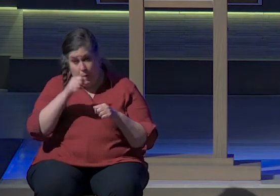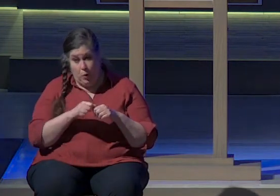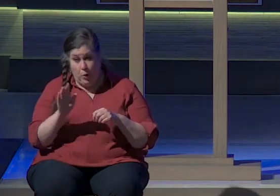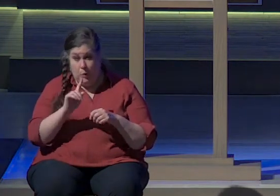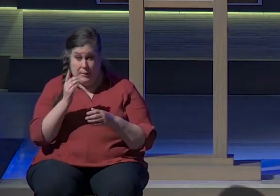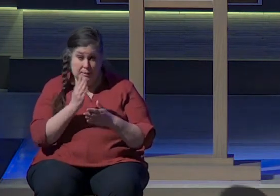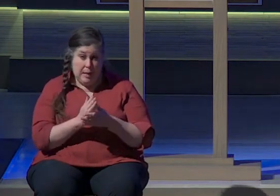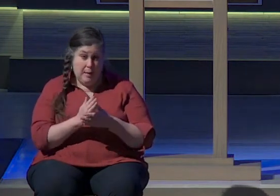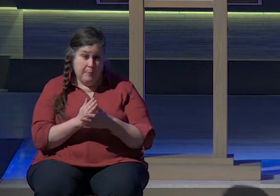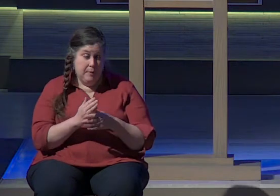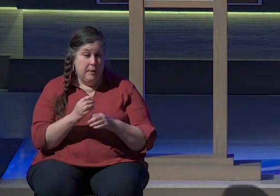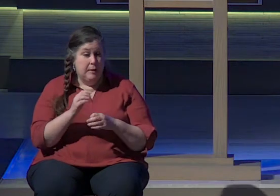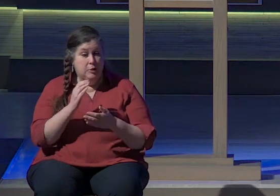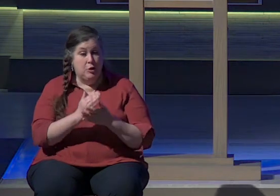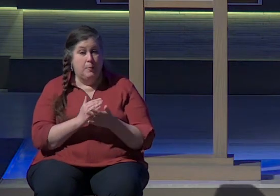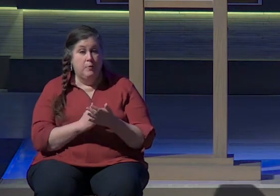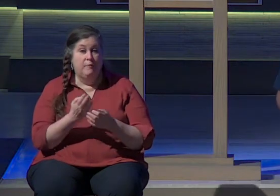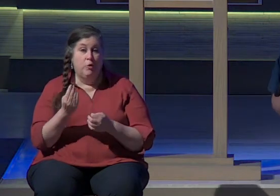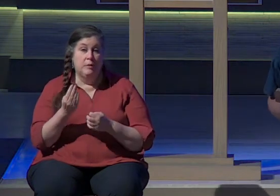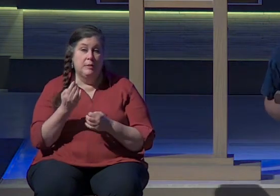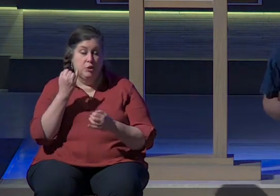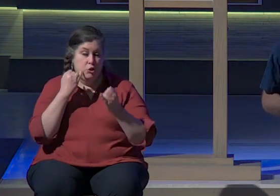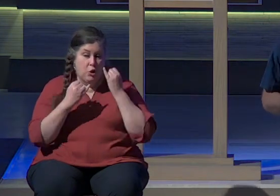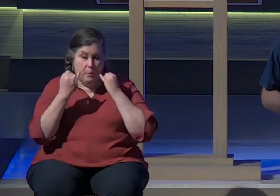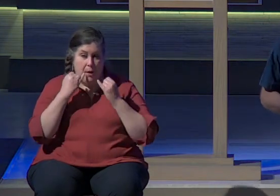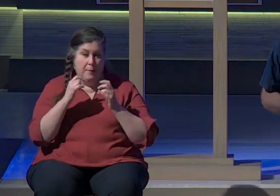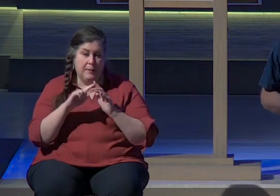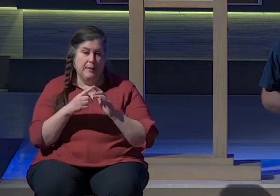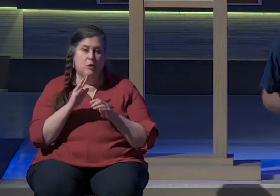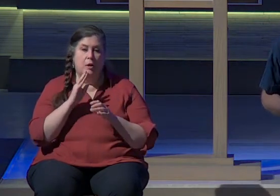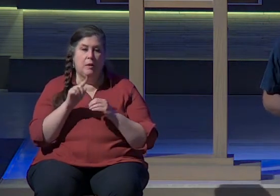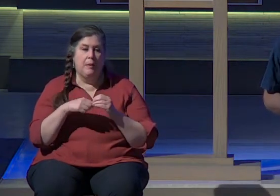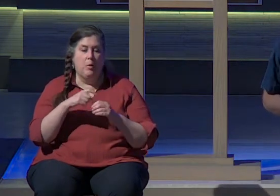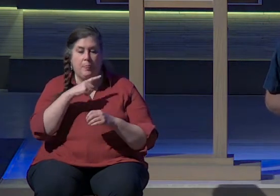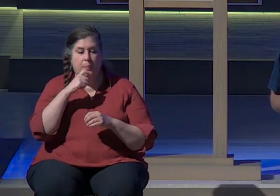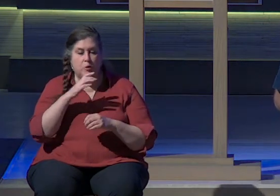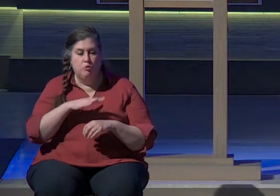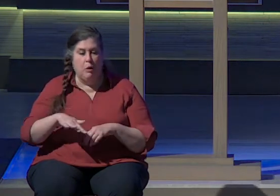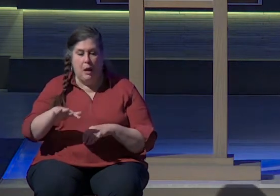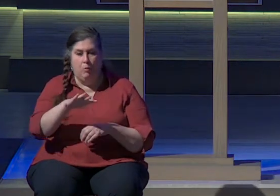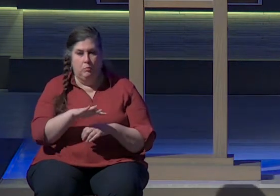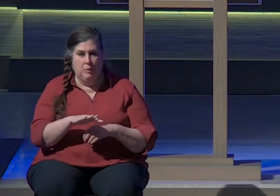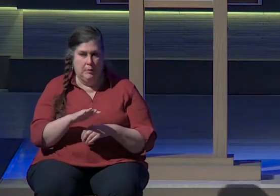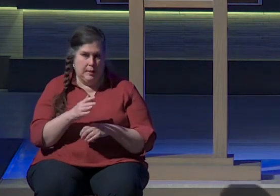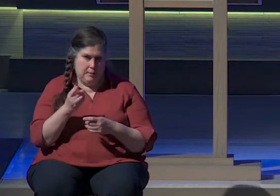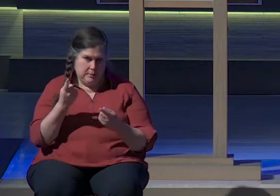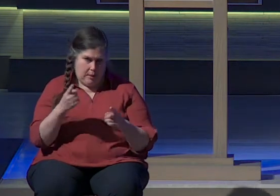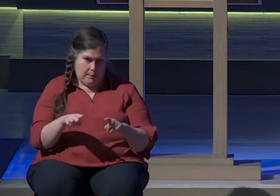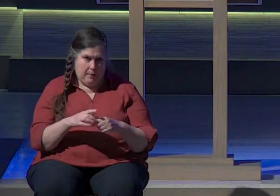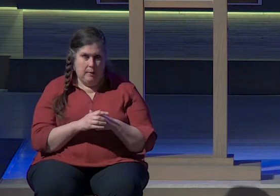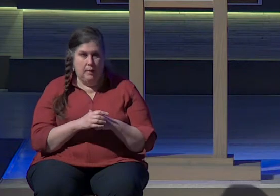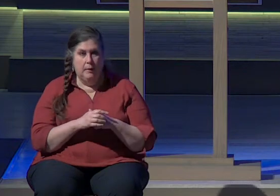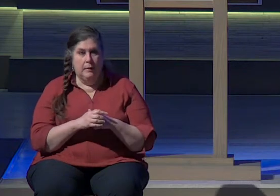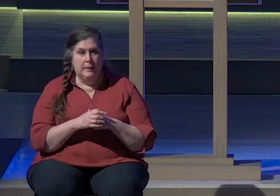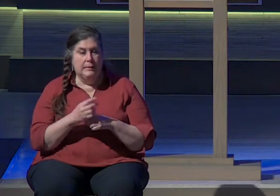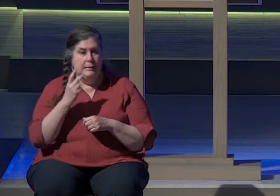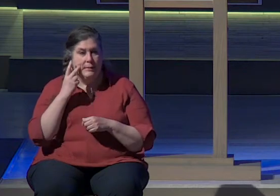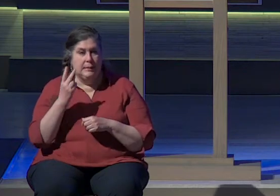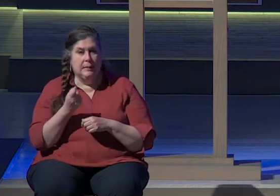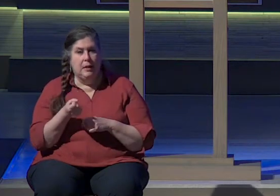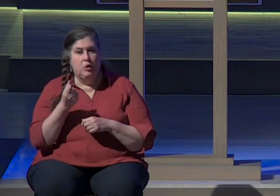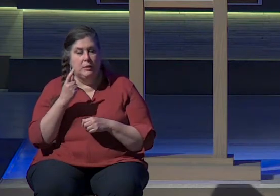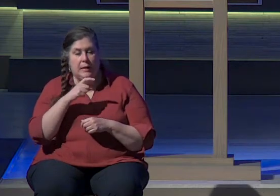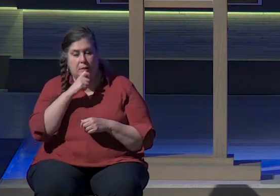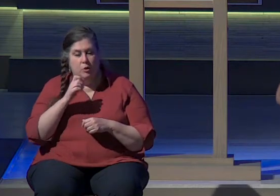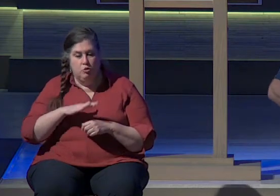off, and chapter 14 is when Jeremiah began talking about the drought that is coming, and seeing and understanding